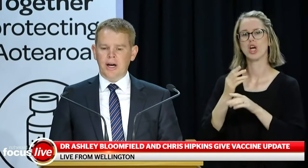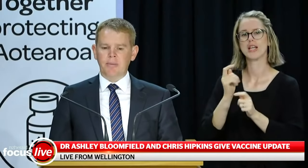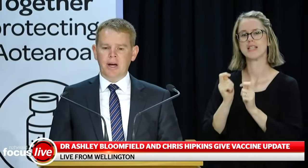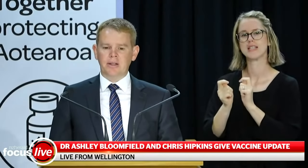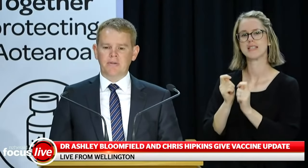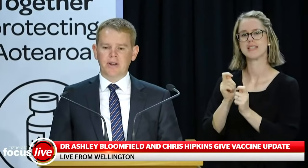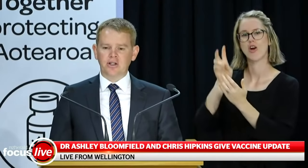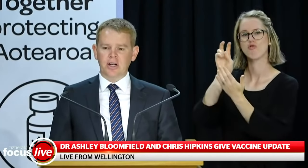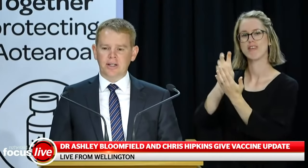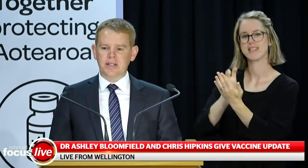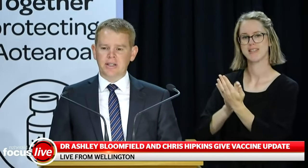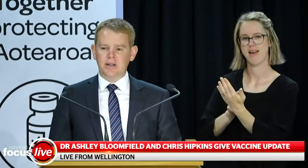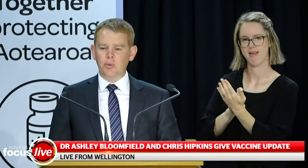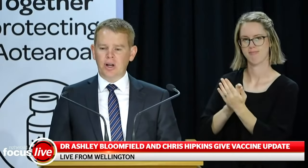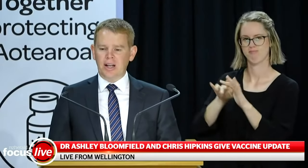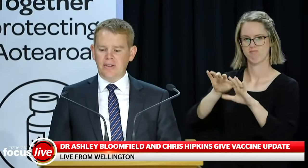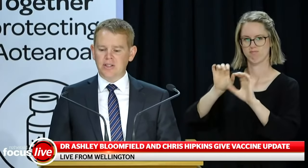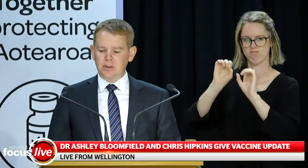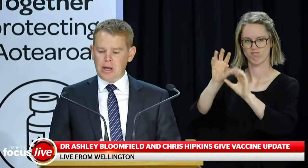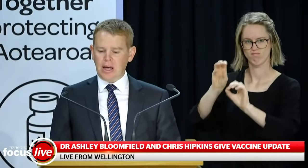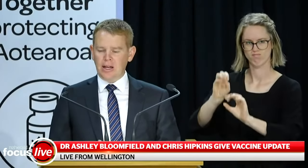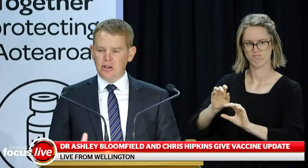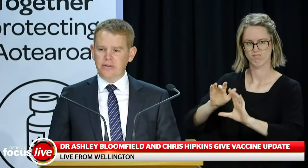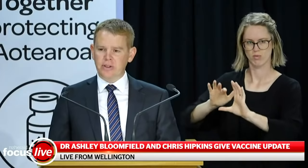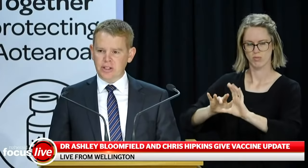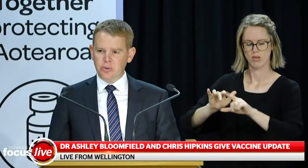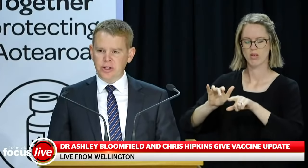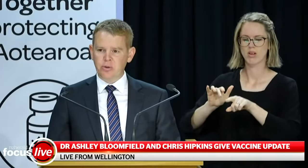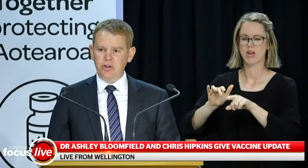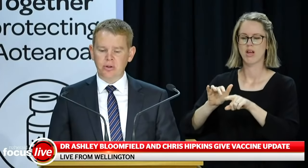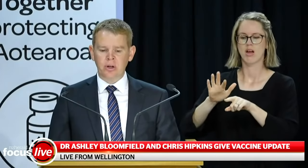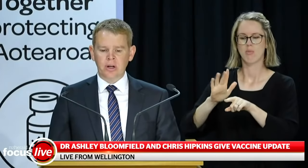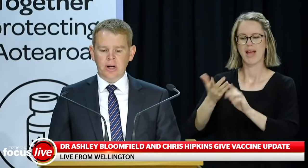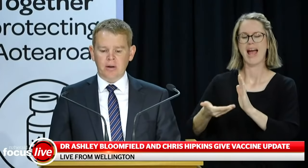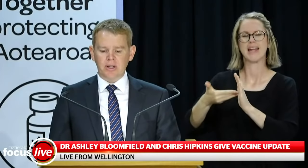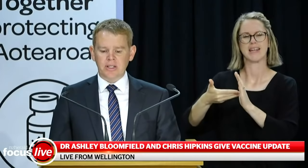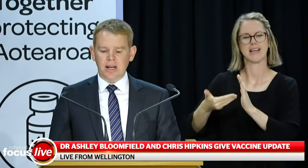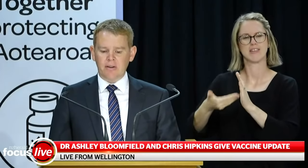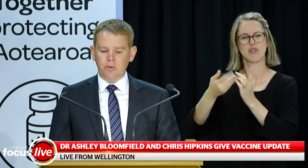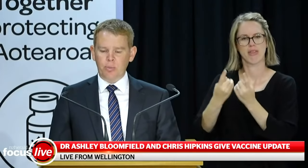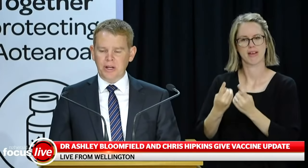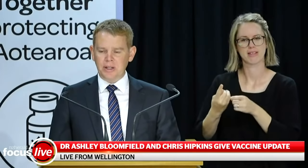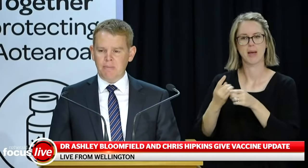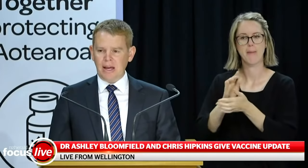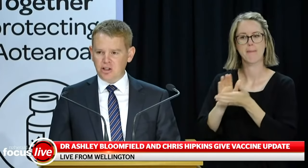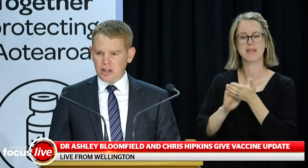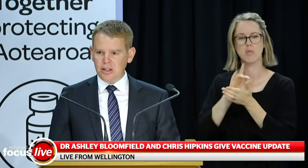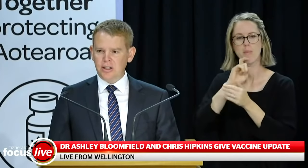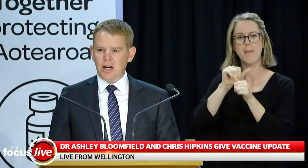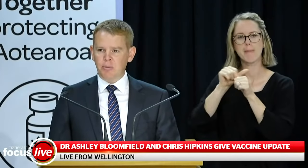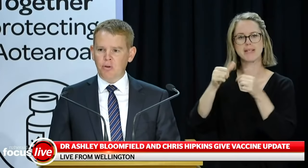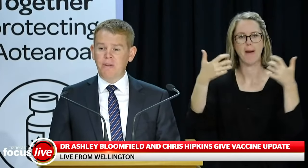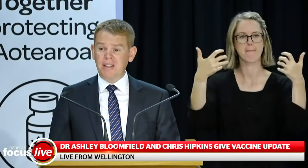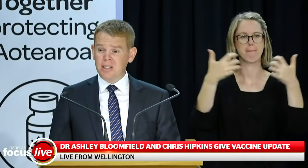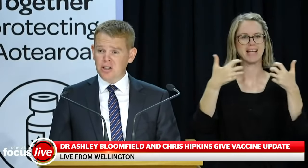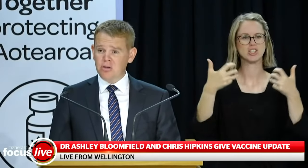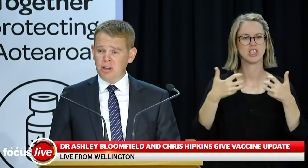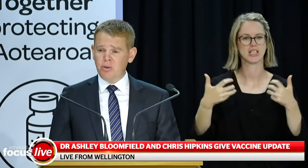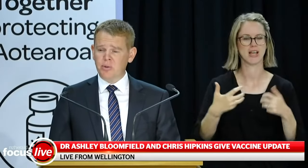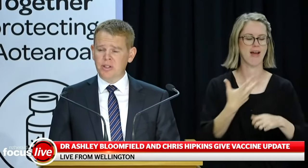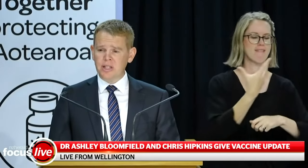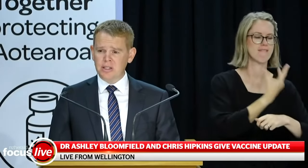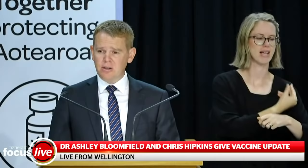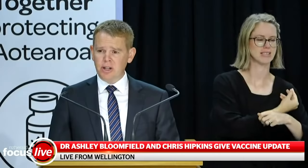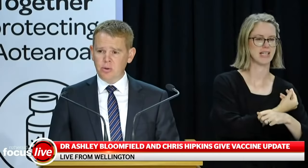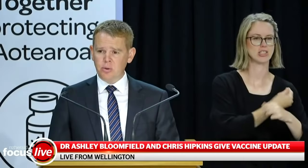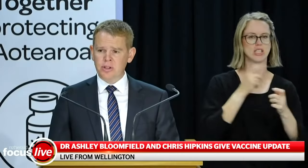do, and the functionality that will allow this is being added over the next week or two, is allow for better matching of vaccination